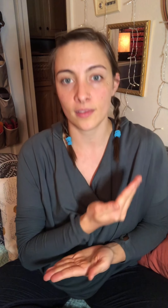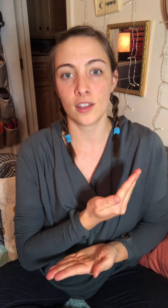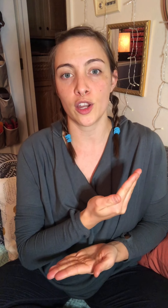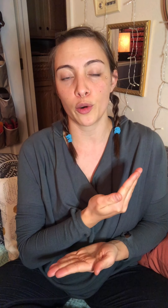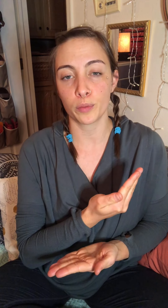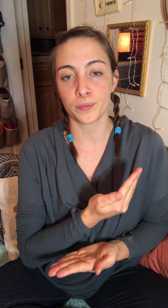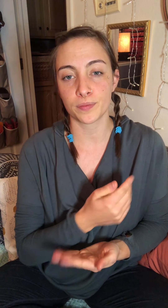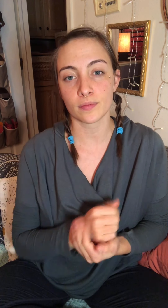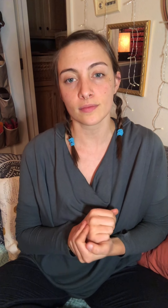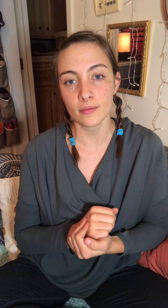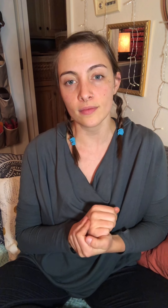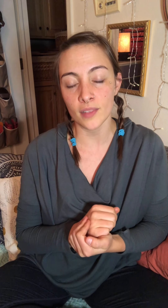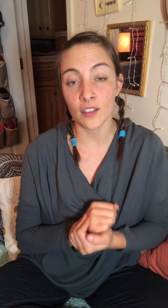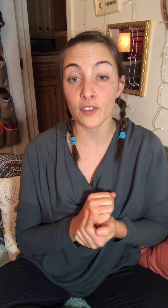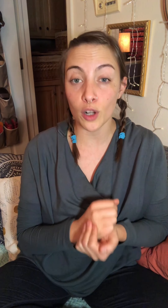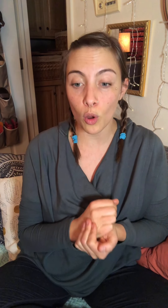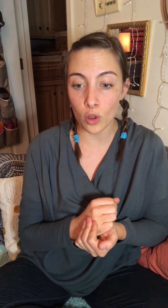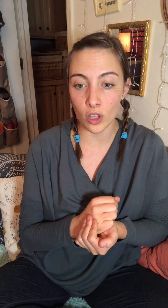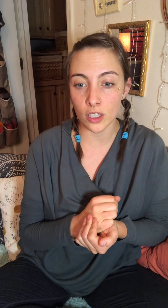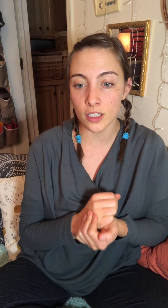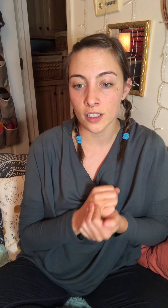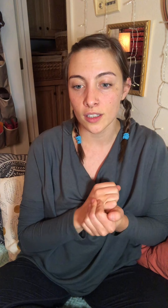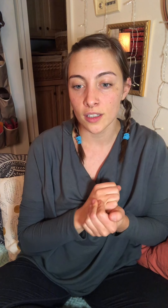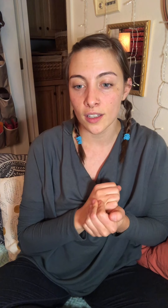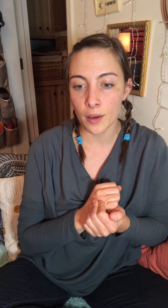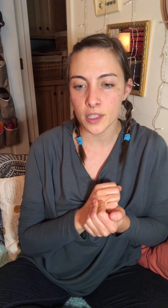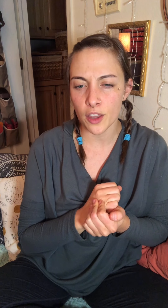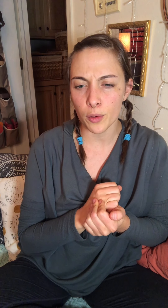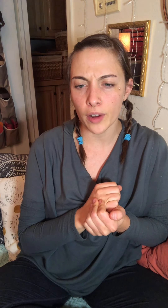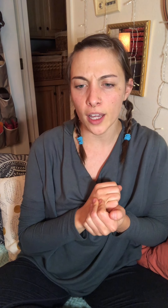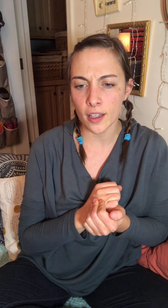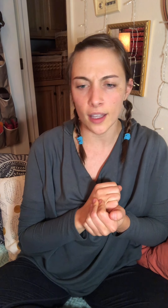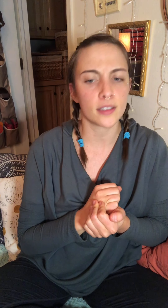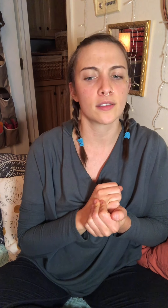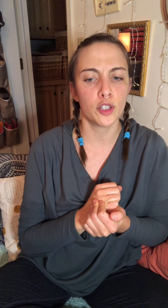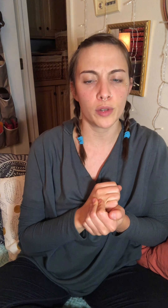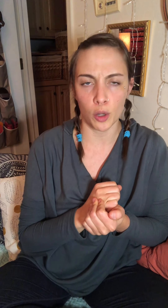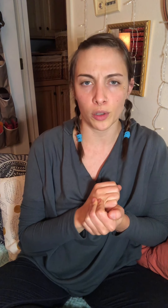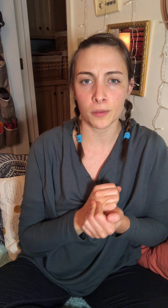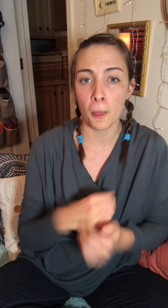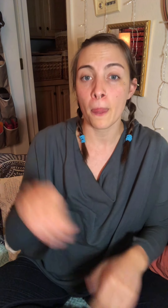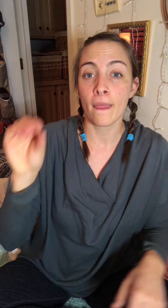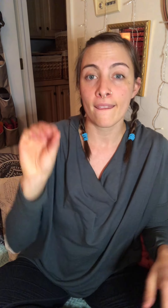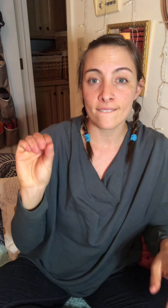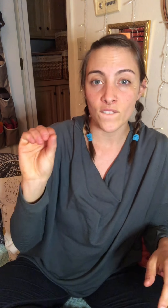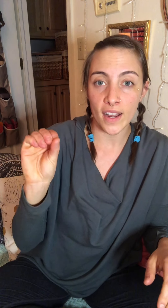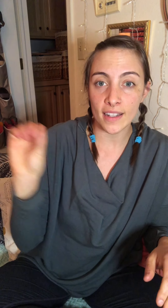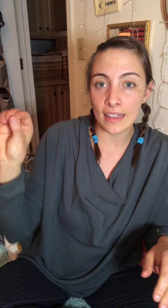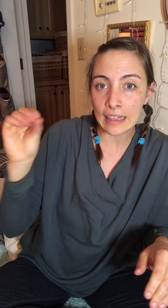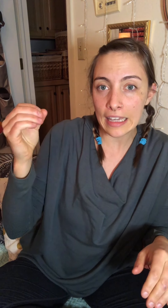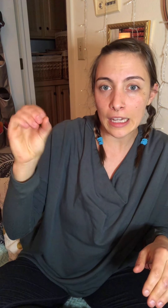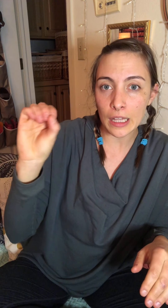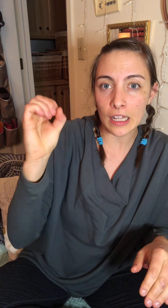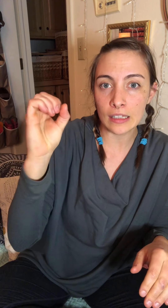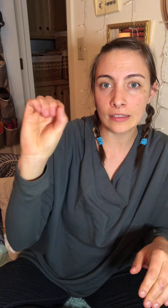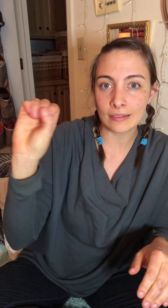New. For old, that was the other one, right? Yes, new and old. Find a little,